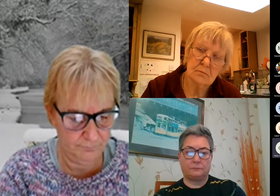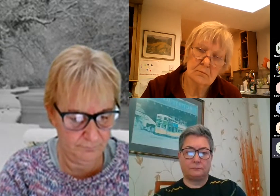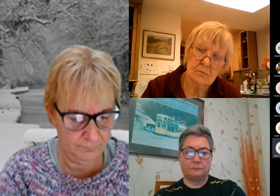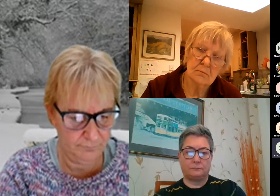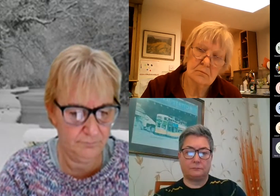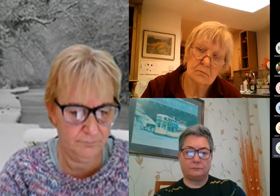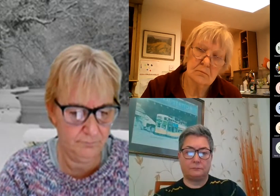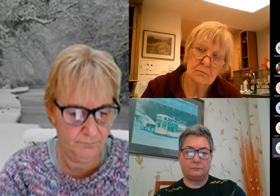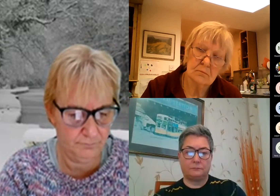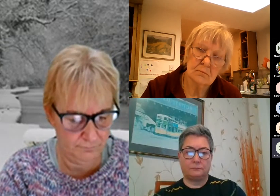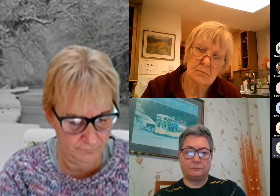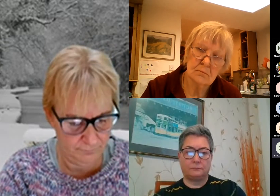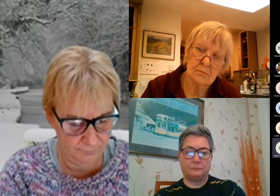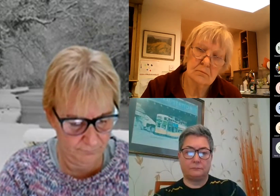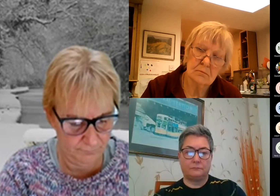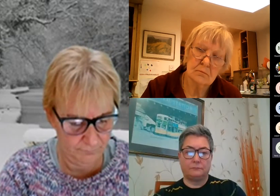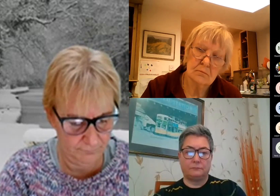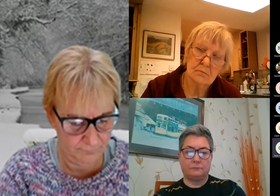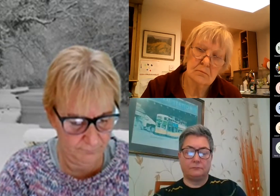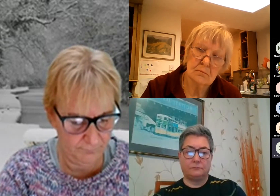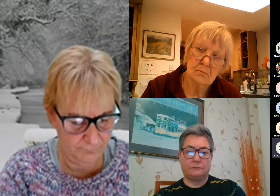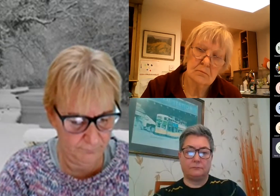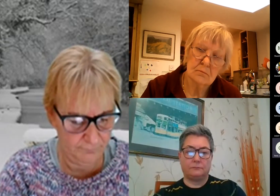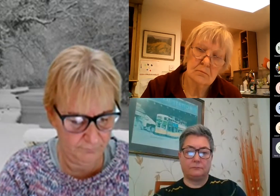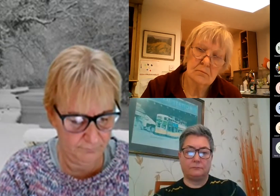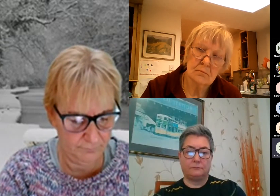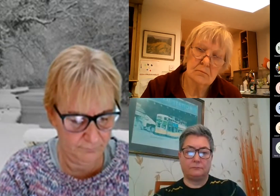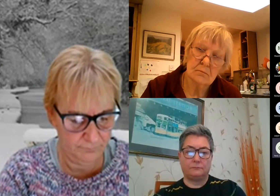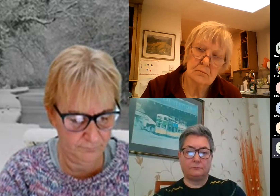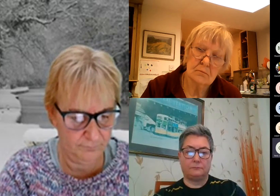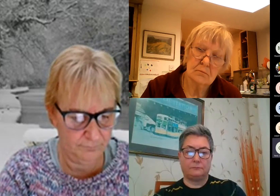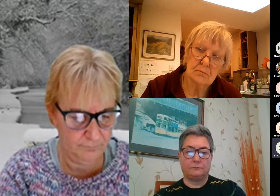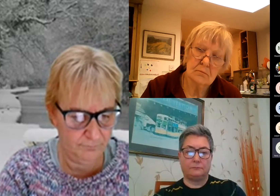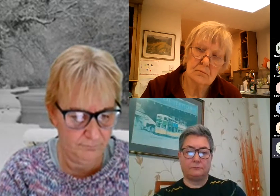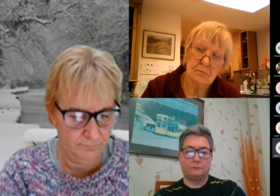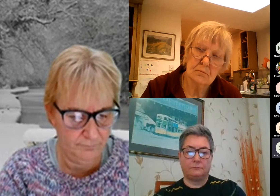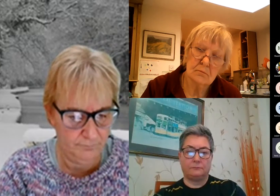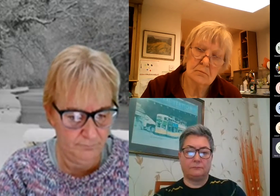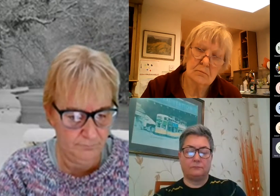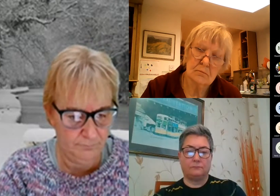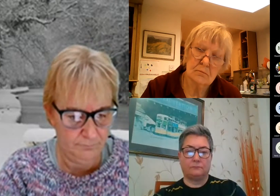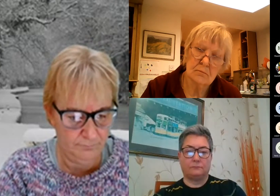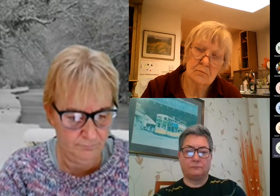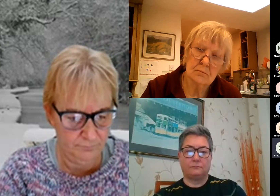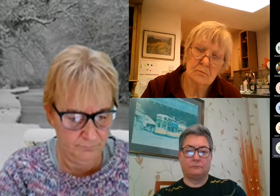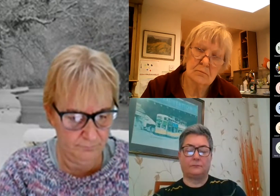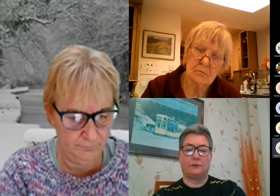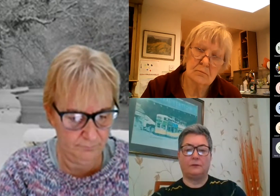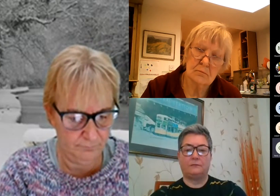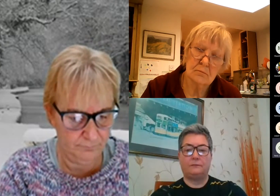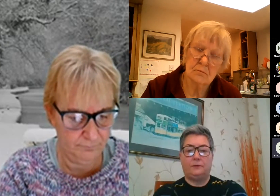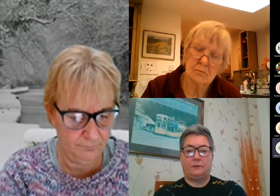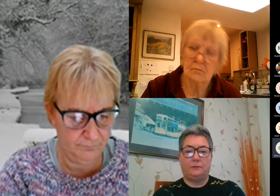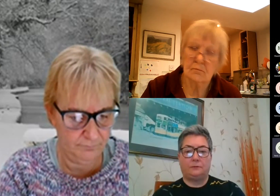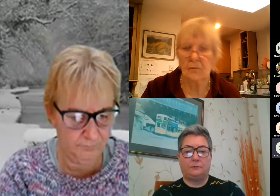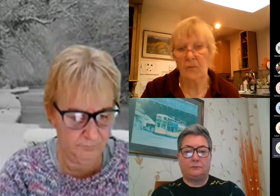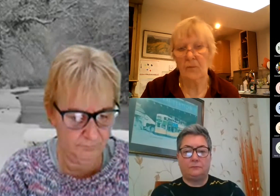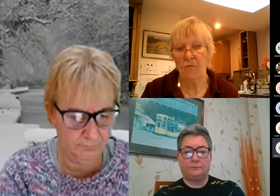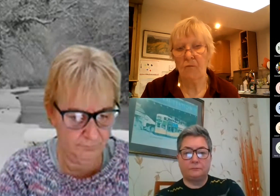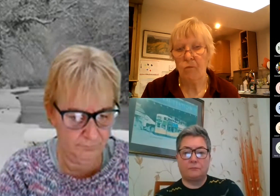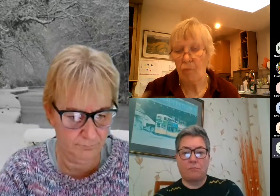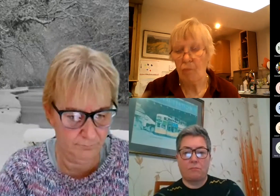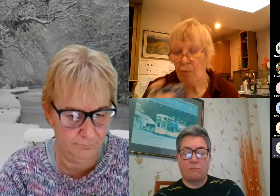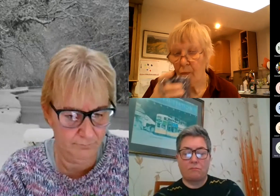this article that's on our intranet that's saying Hmrc is a business as an office-based